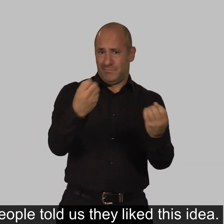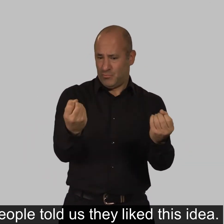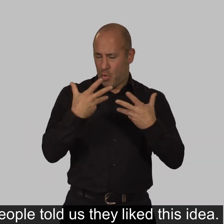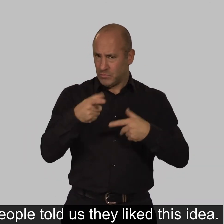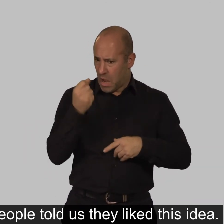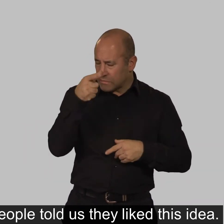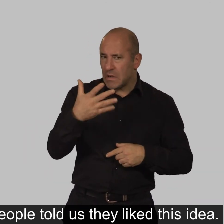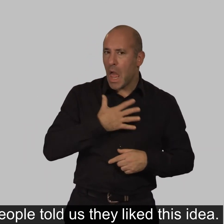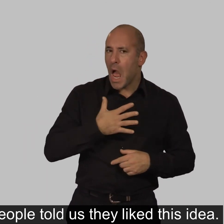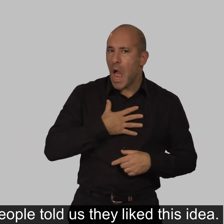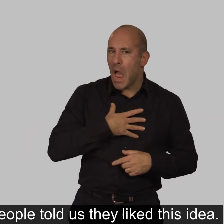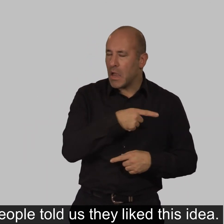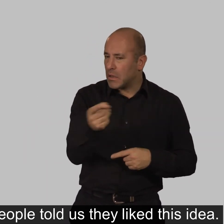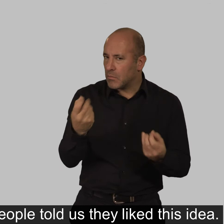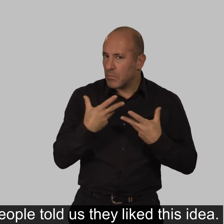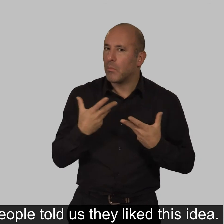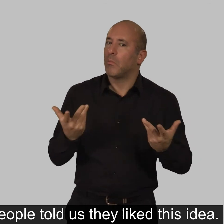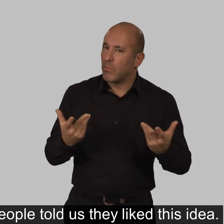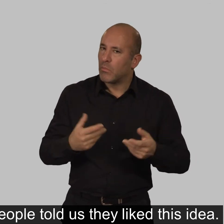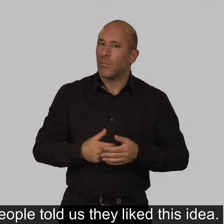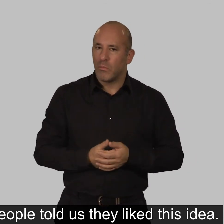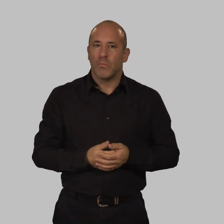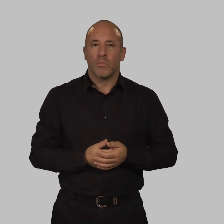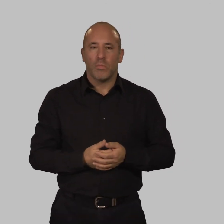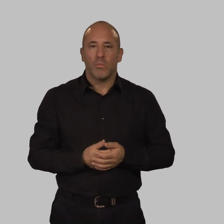People told us they liked this idea.